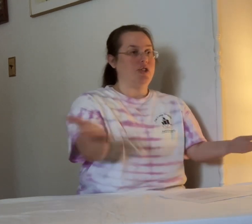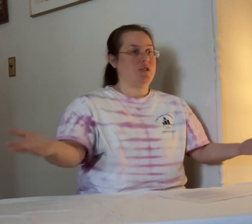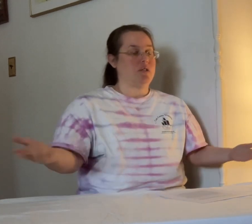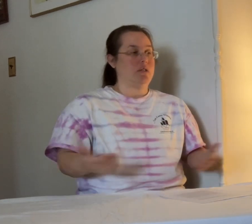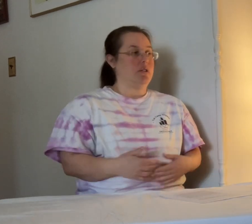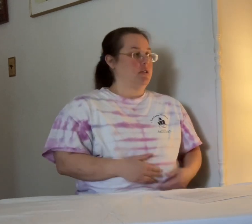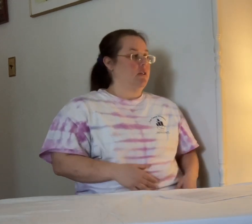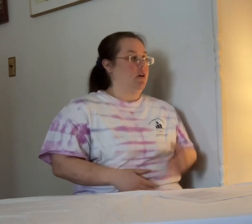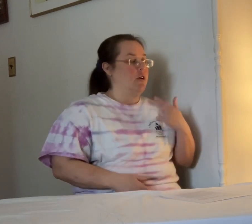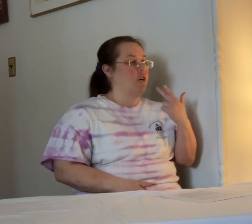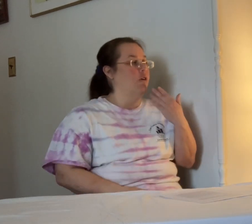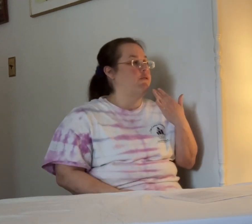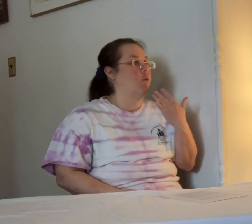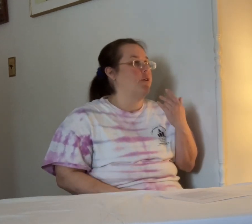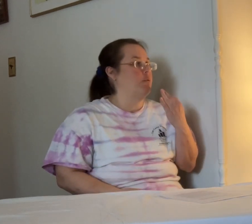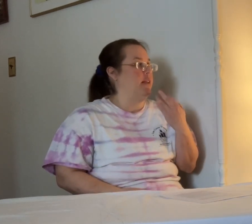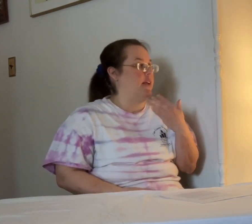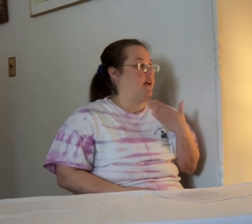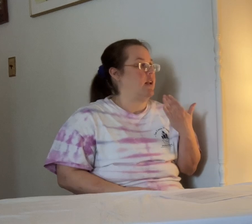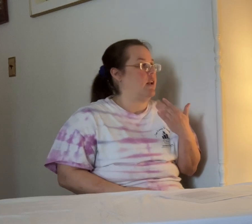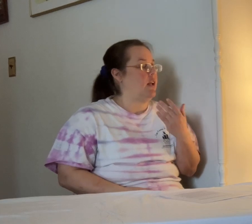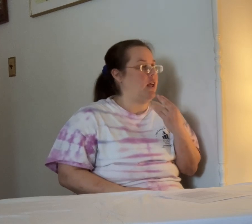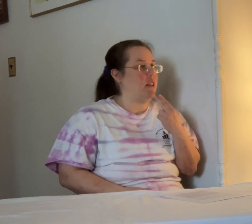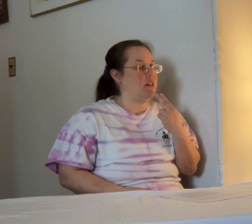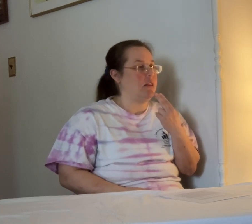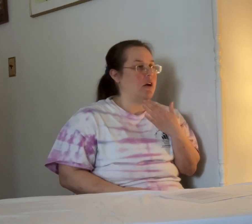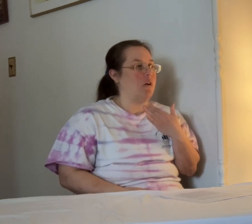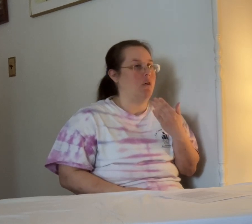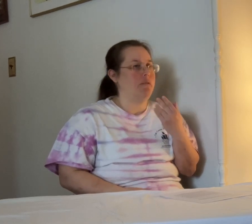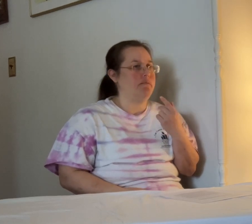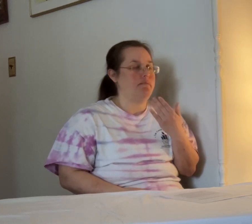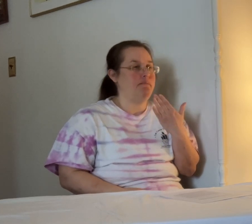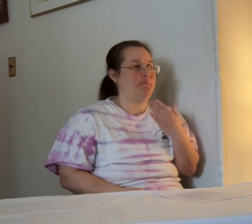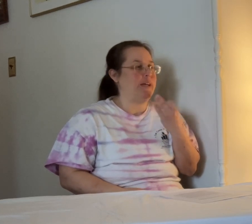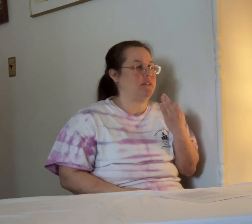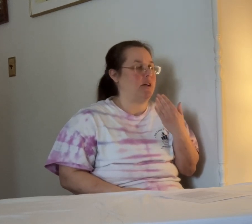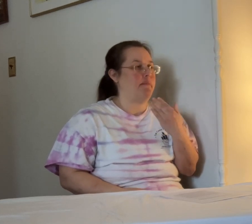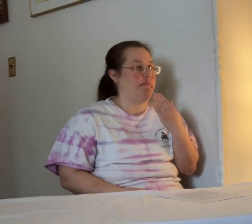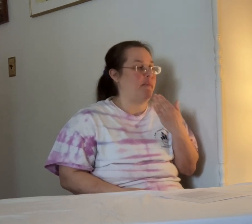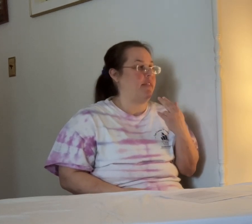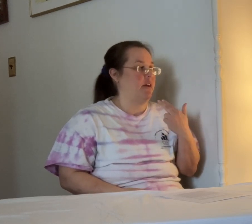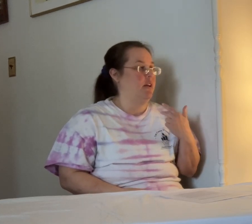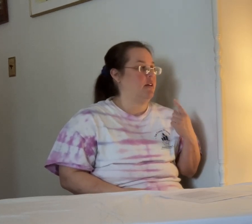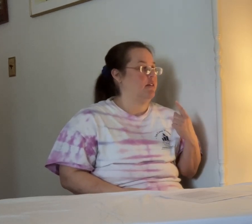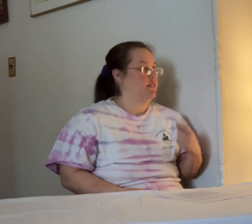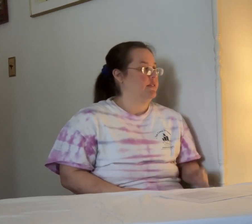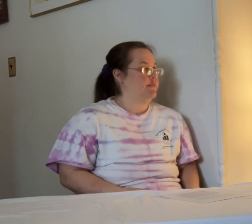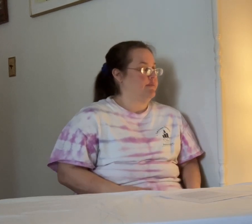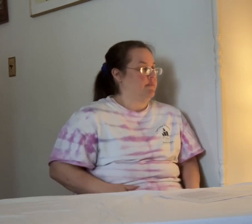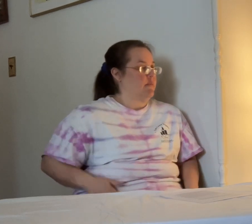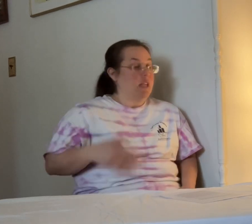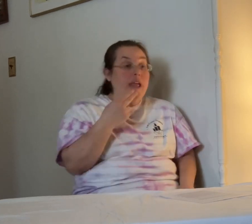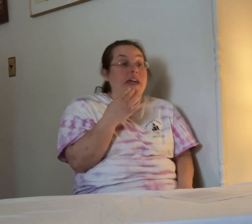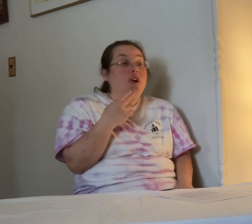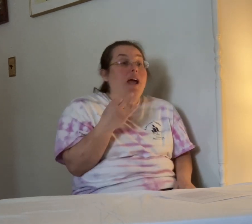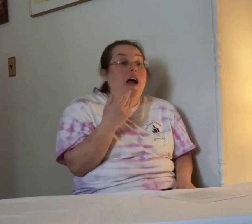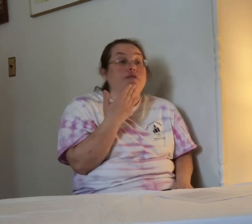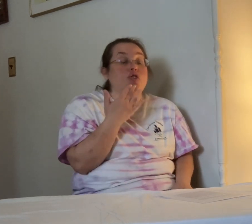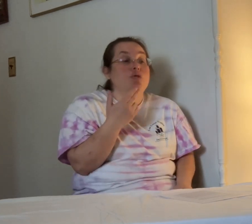just go forth with it in their own messed up method. And they don't have two